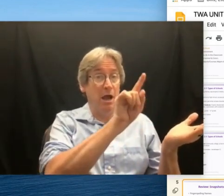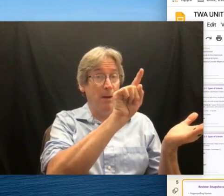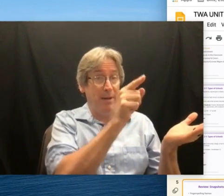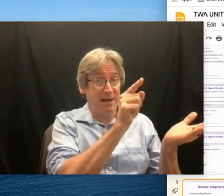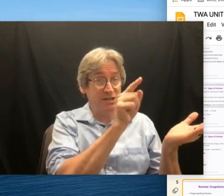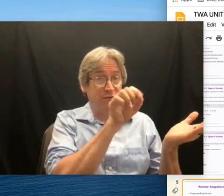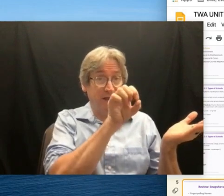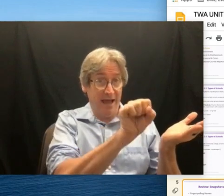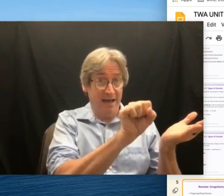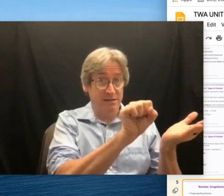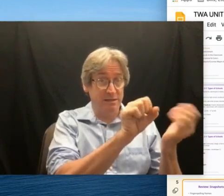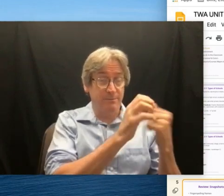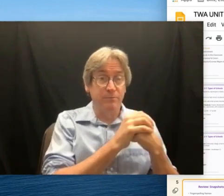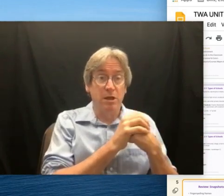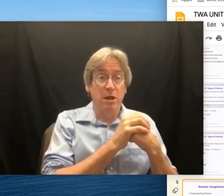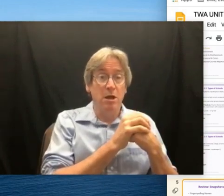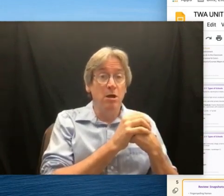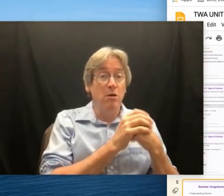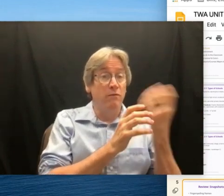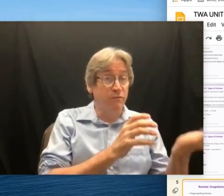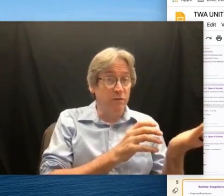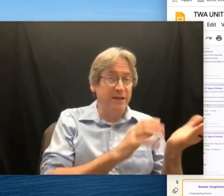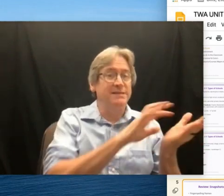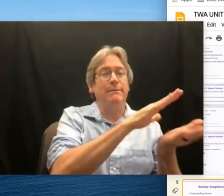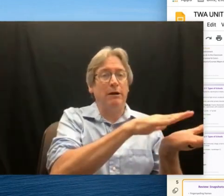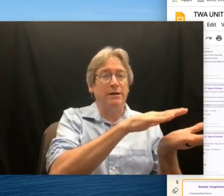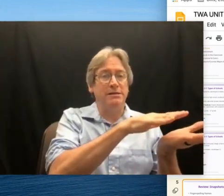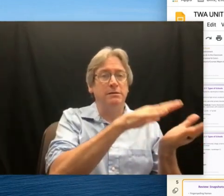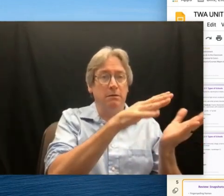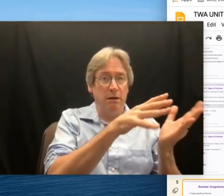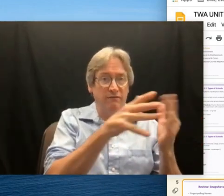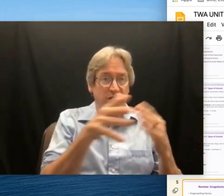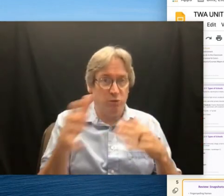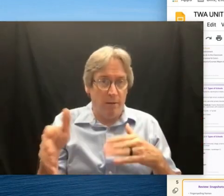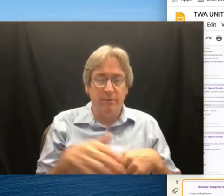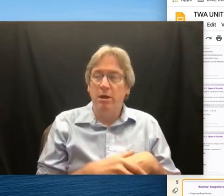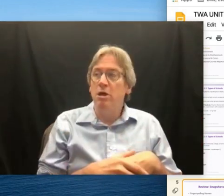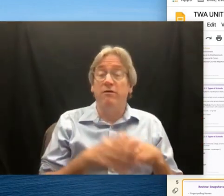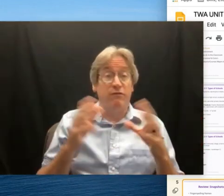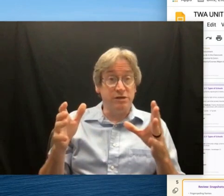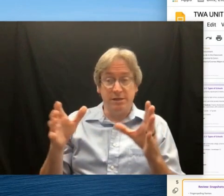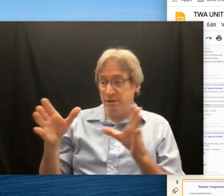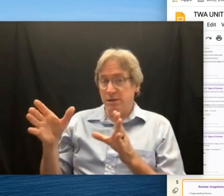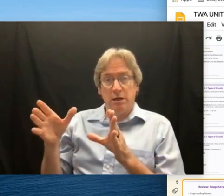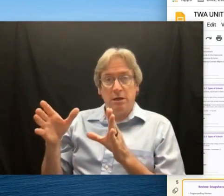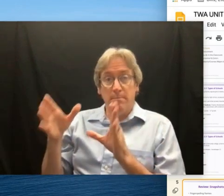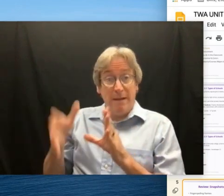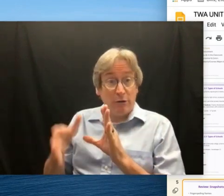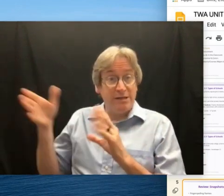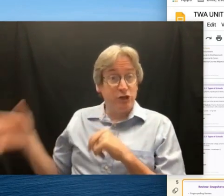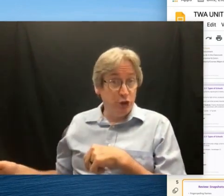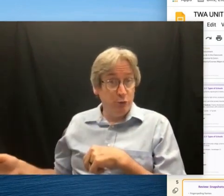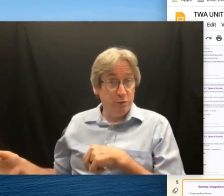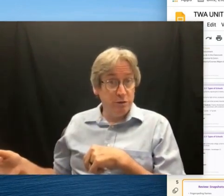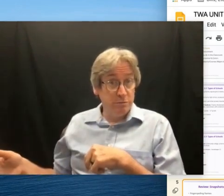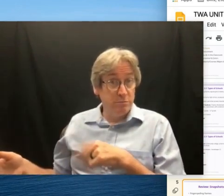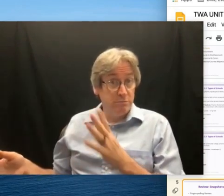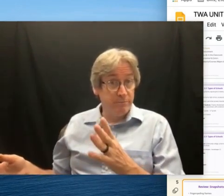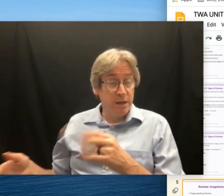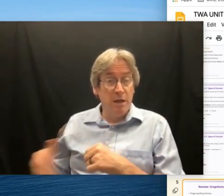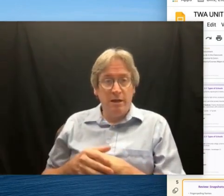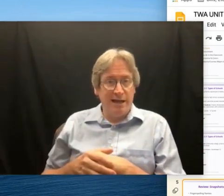Mary apostrophe S, like St. Mary's of the swamp, versus Mary's